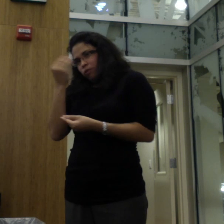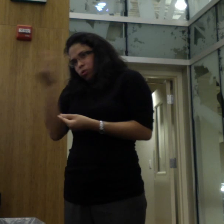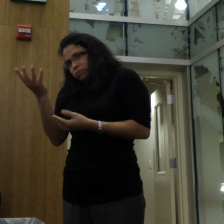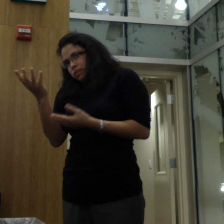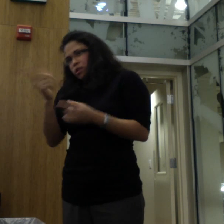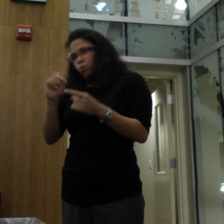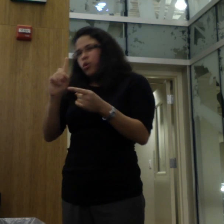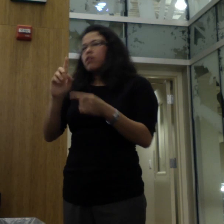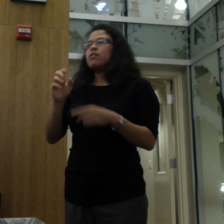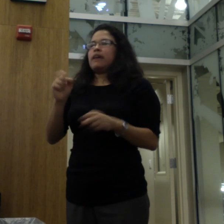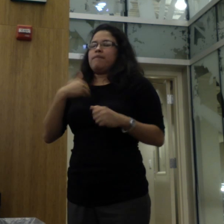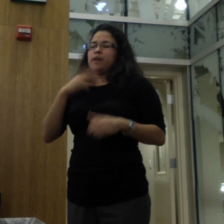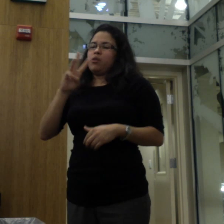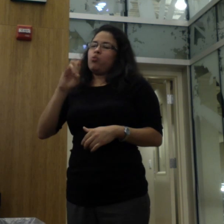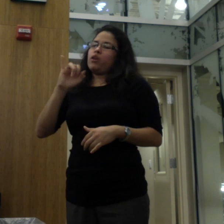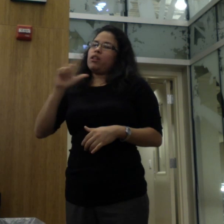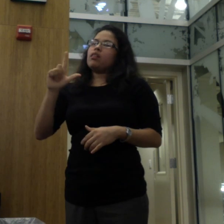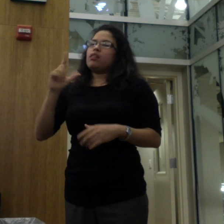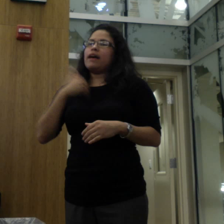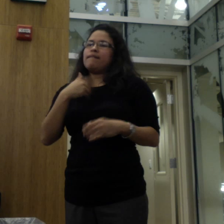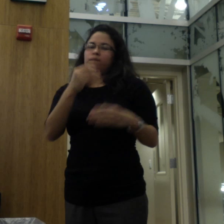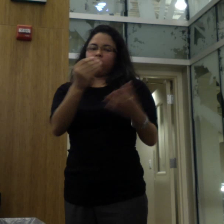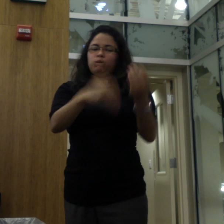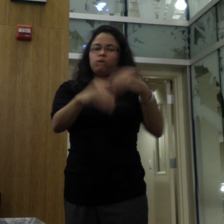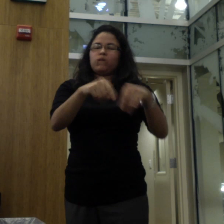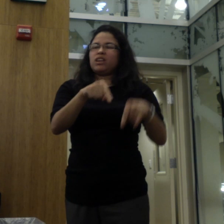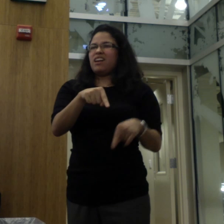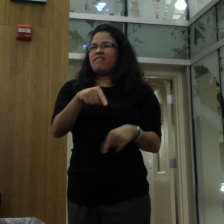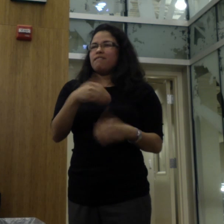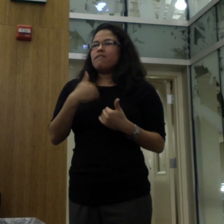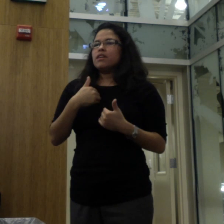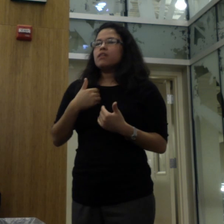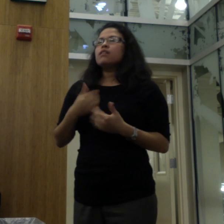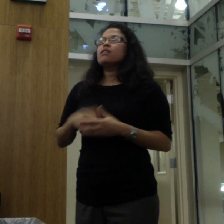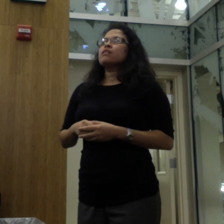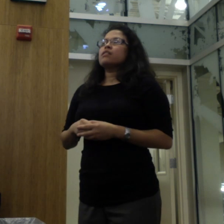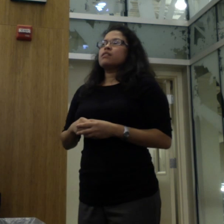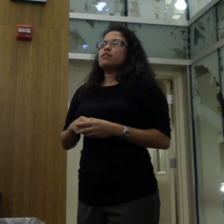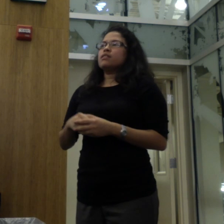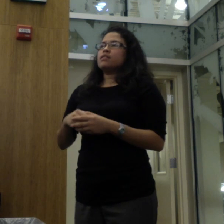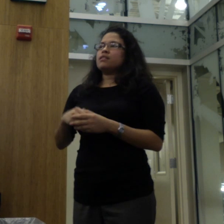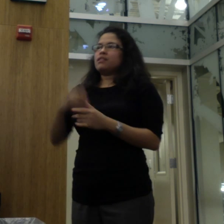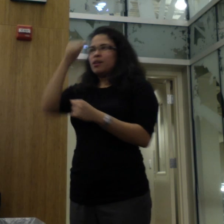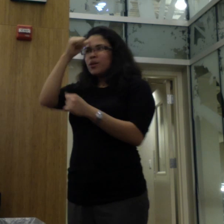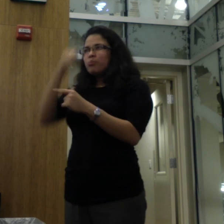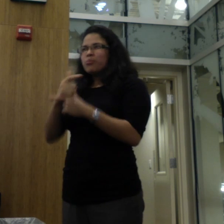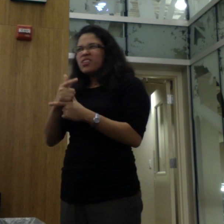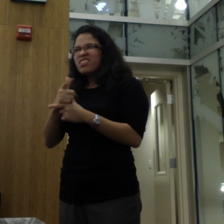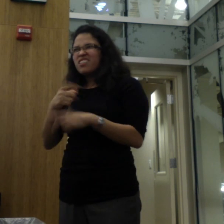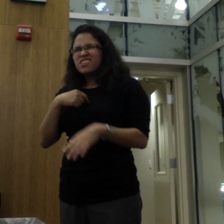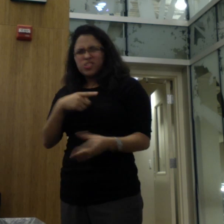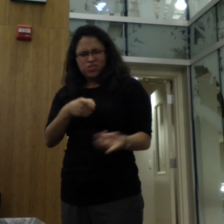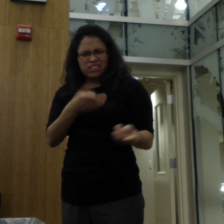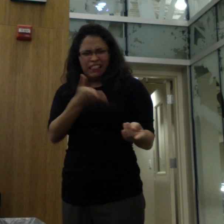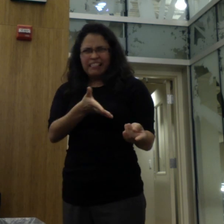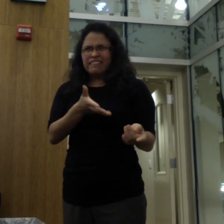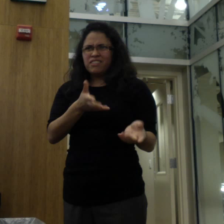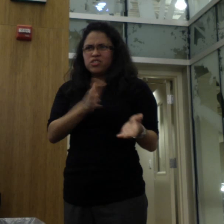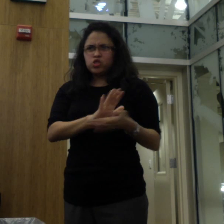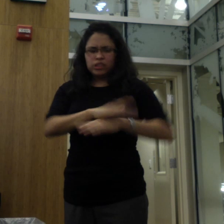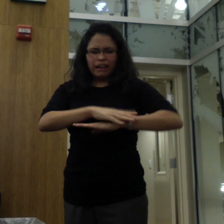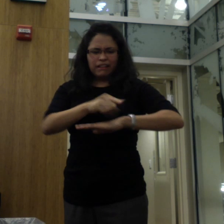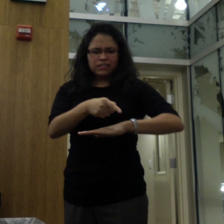living will and all this kind of stuff in there. But you leave that out and just on your desk, and what if